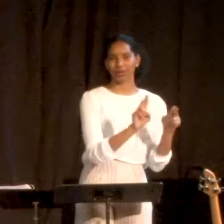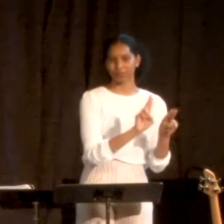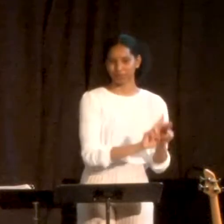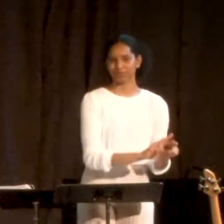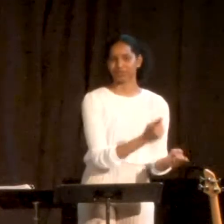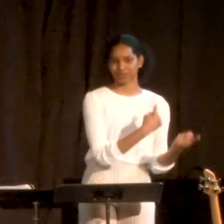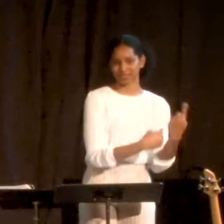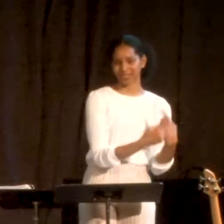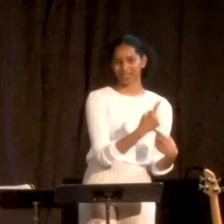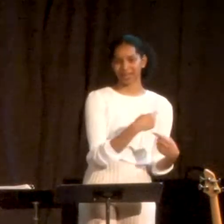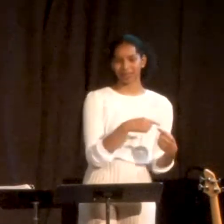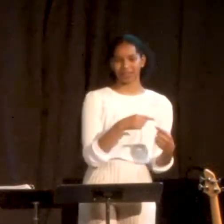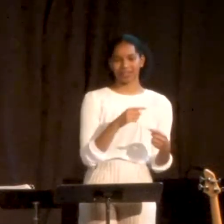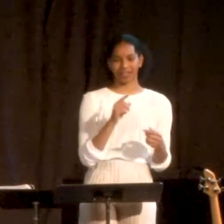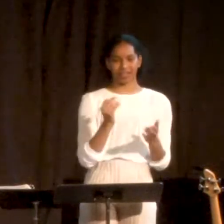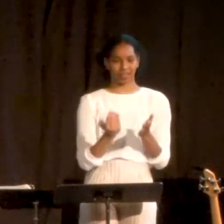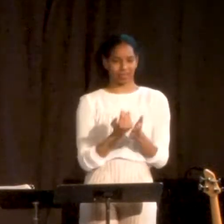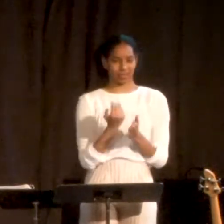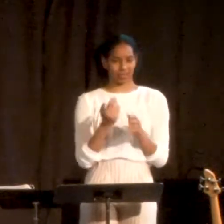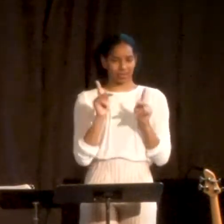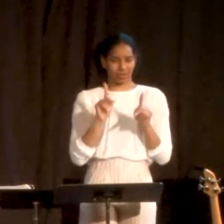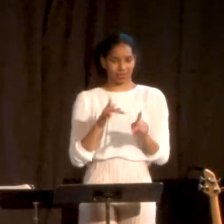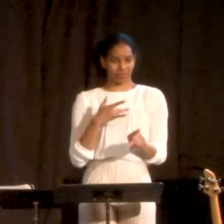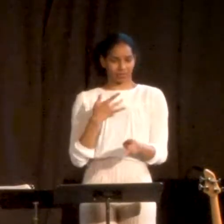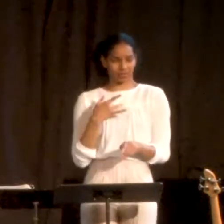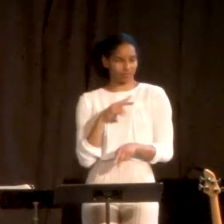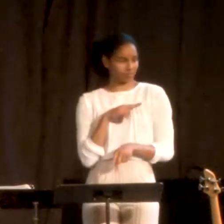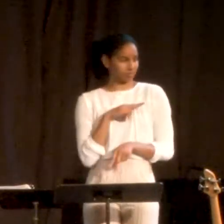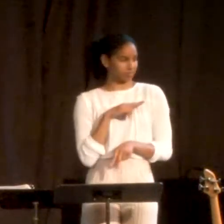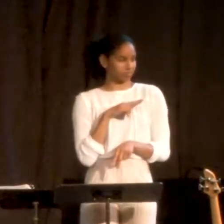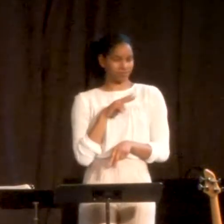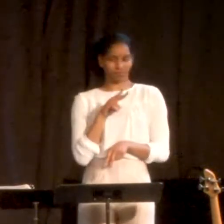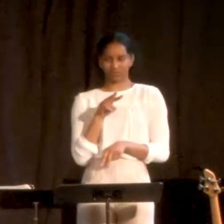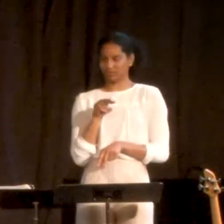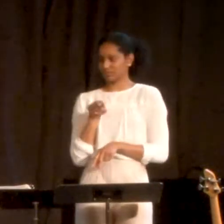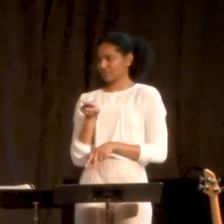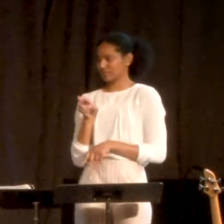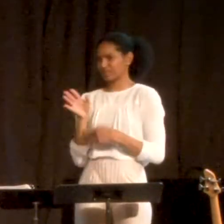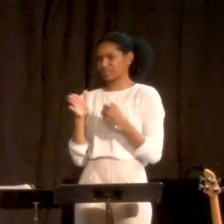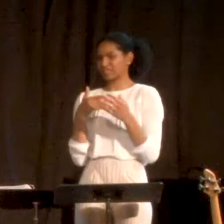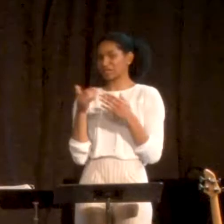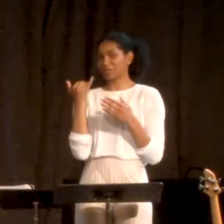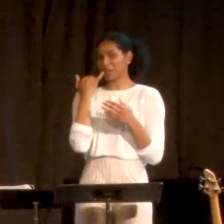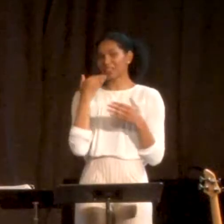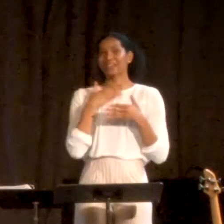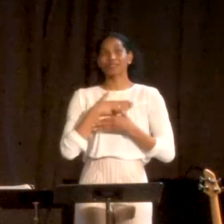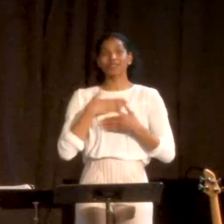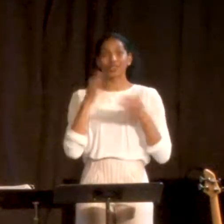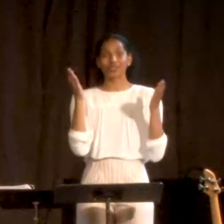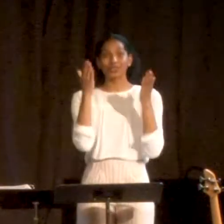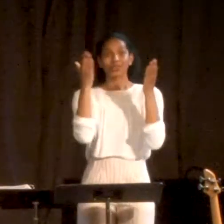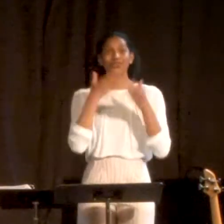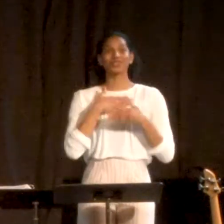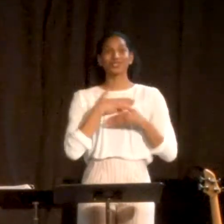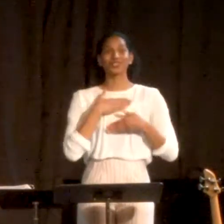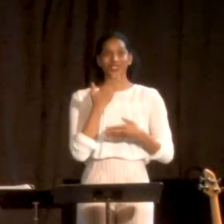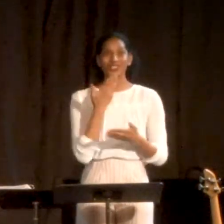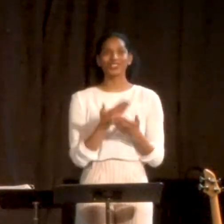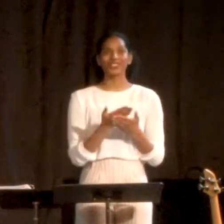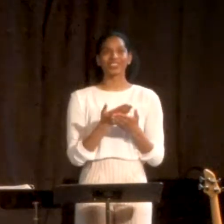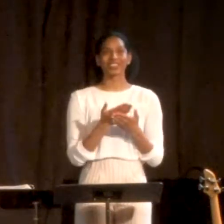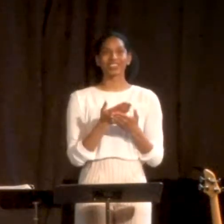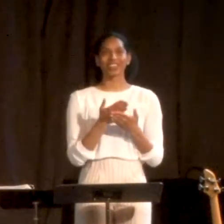your average newcomer, no matter how much they might enjoy this or that program or